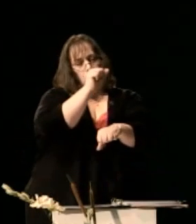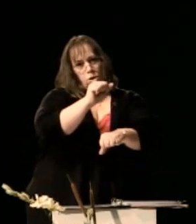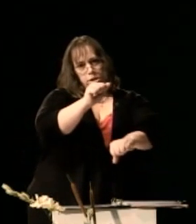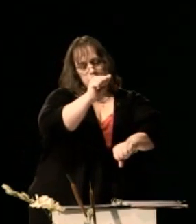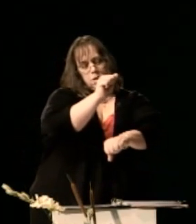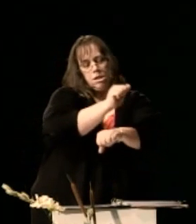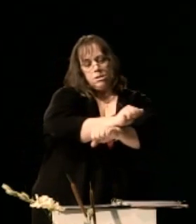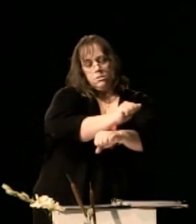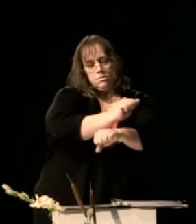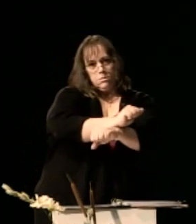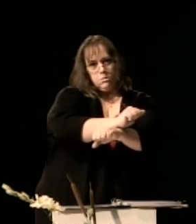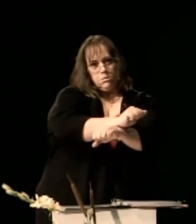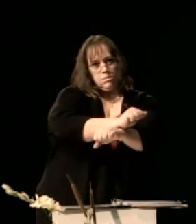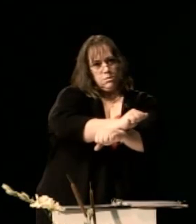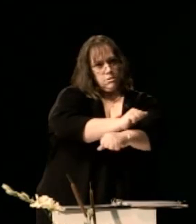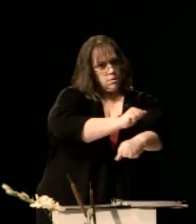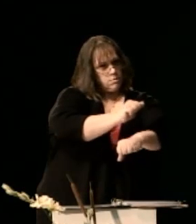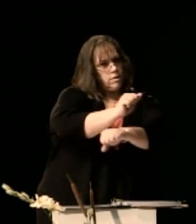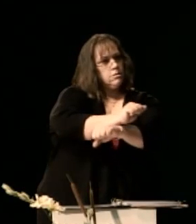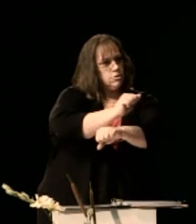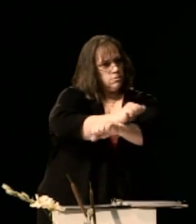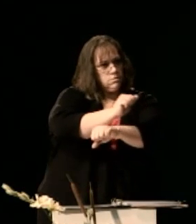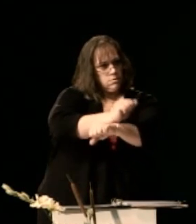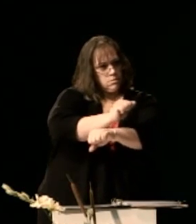Work is done this way, good.